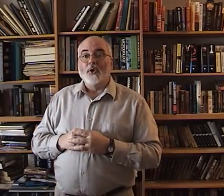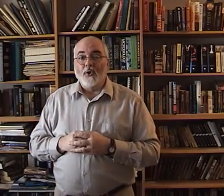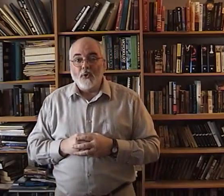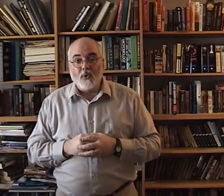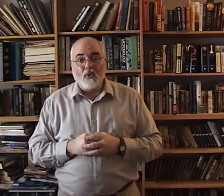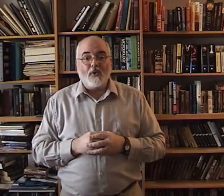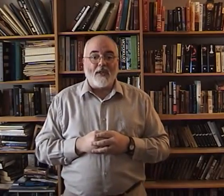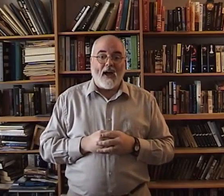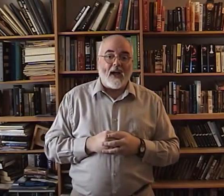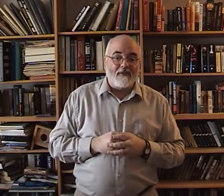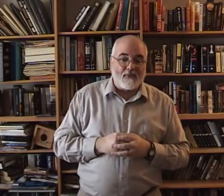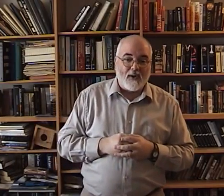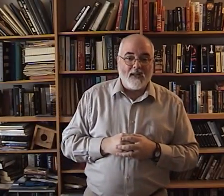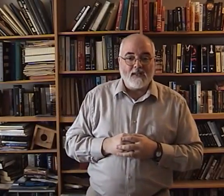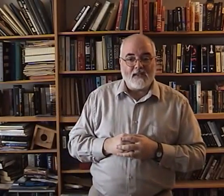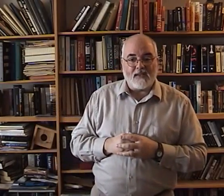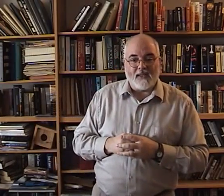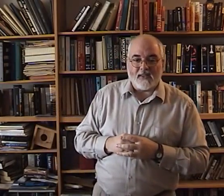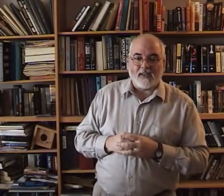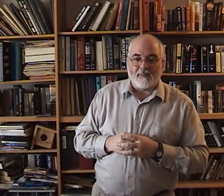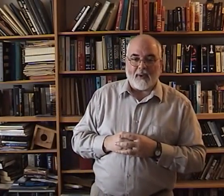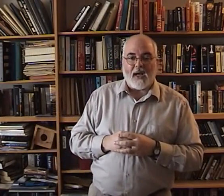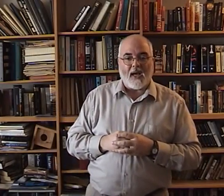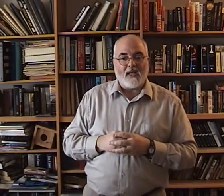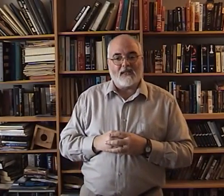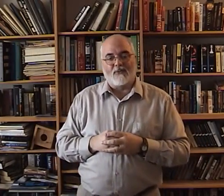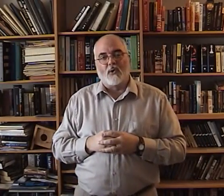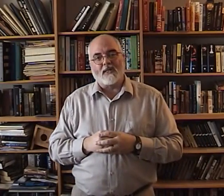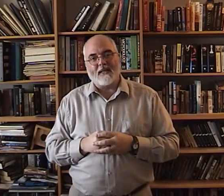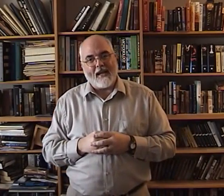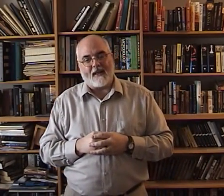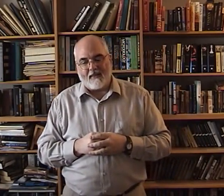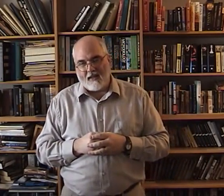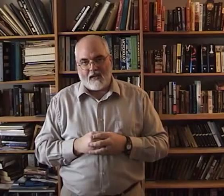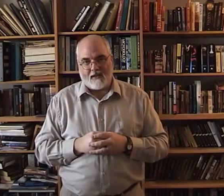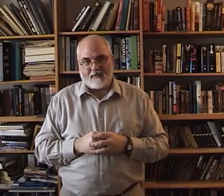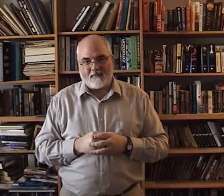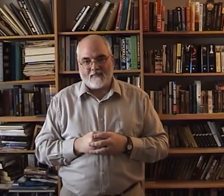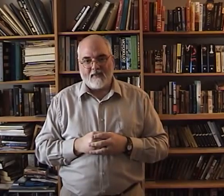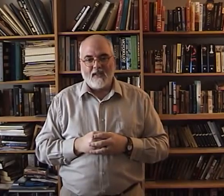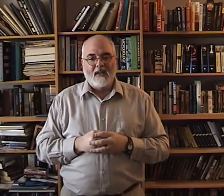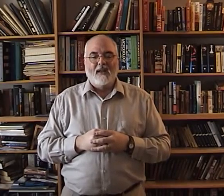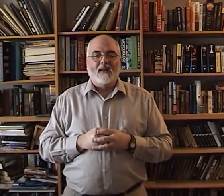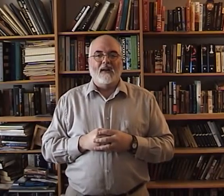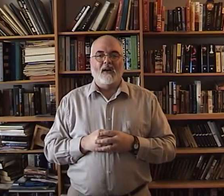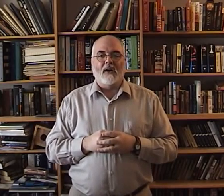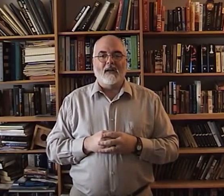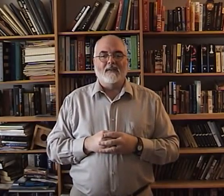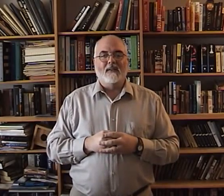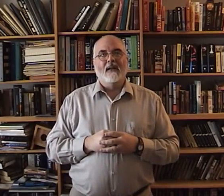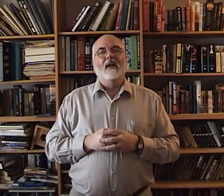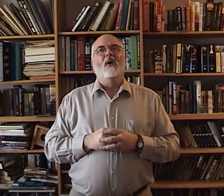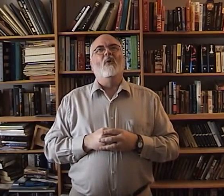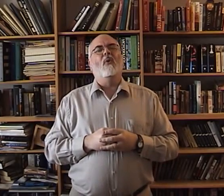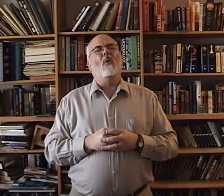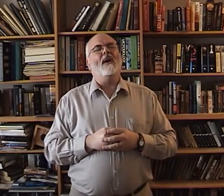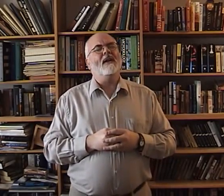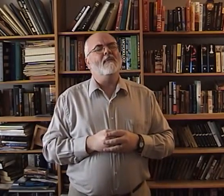Do thy friends despise, forsake thee? All right. What is